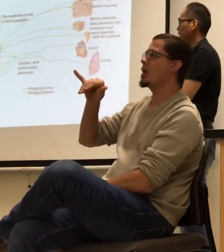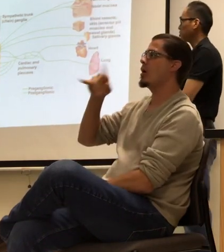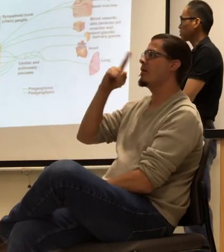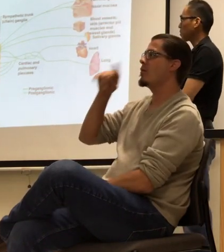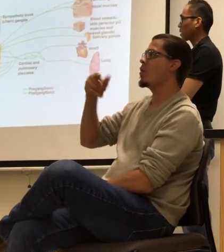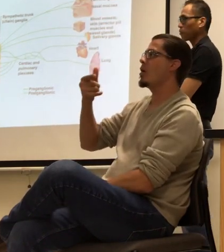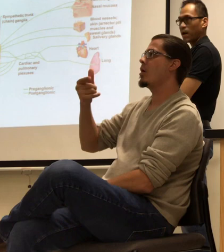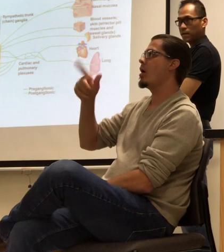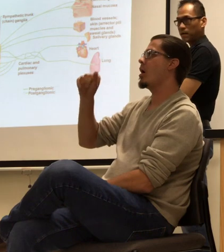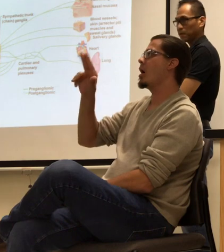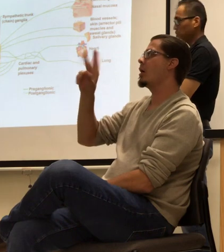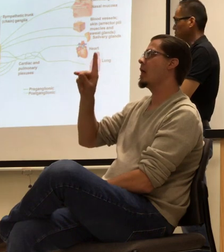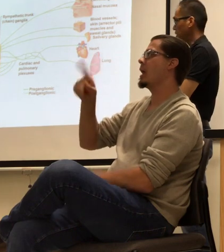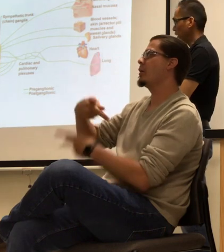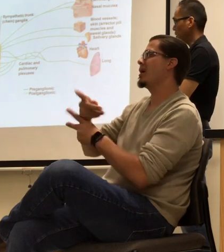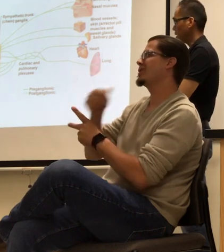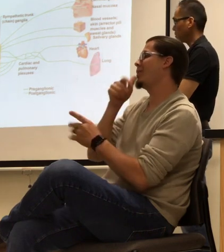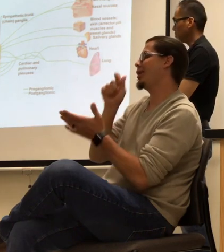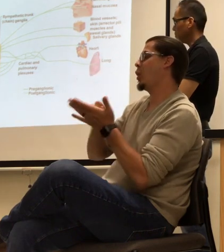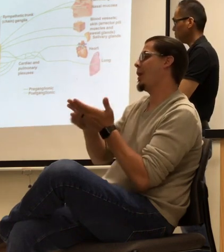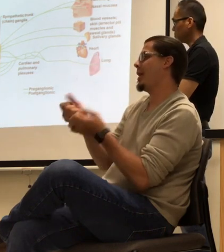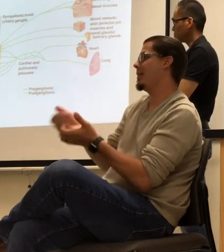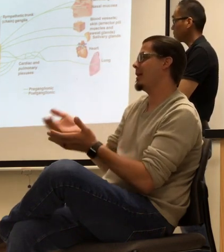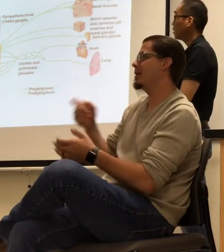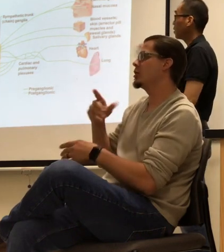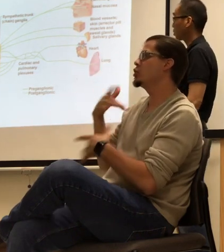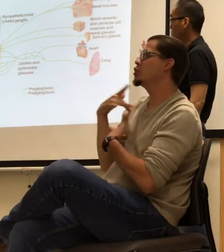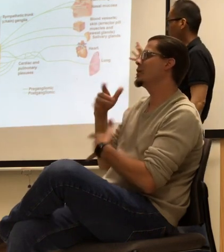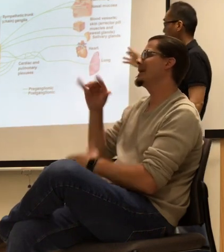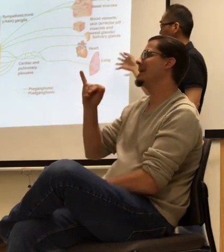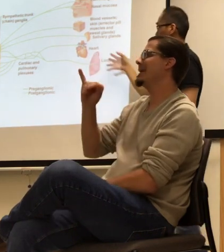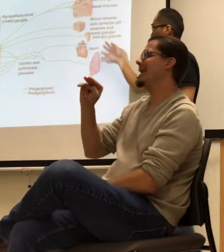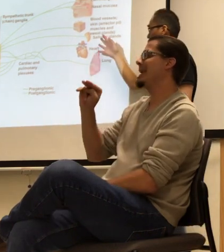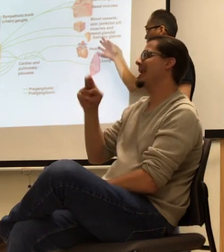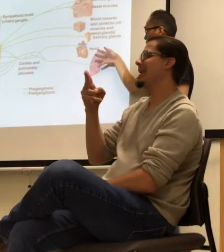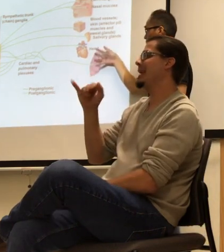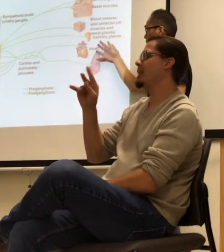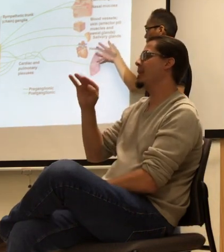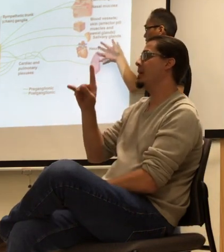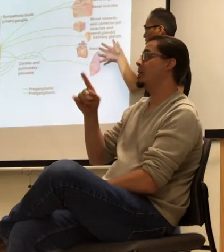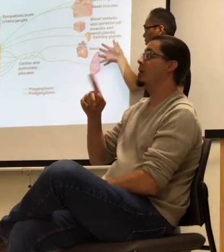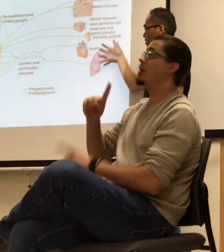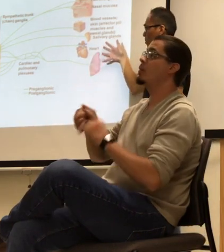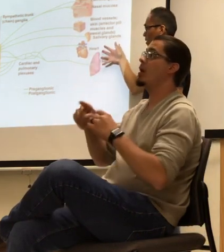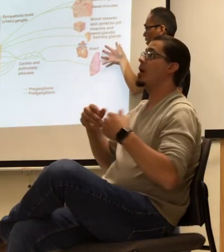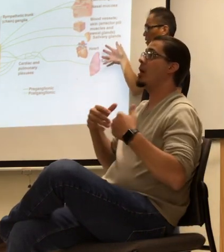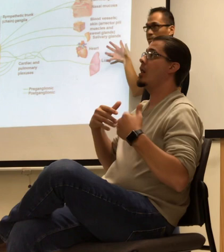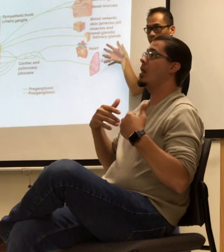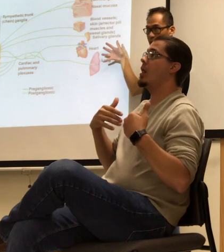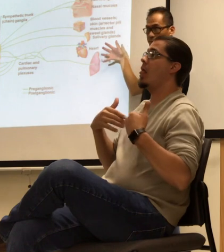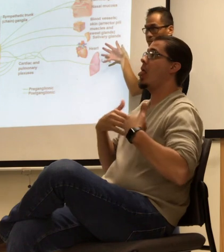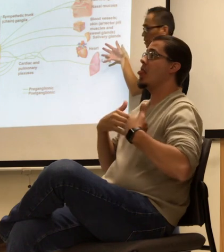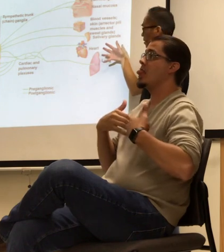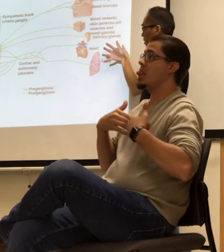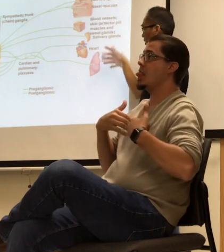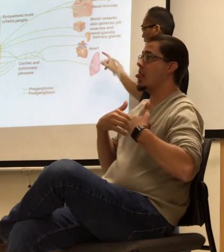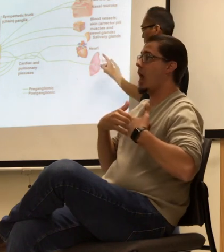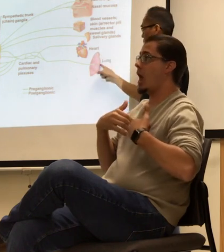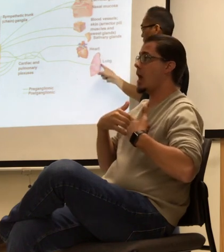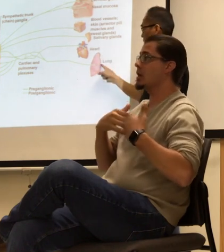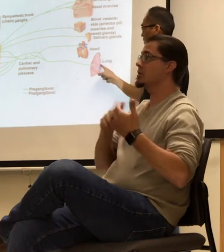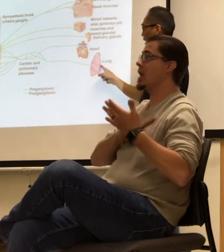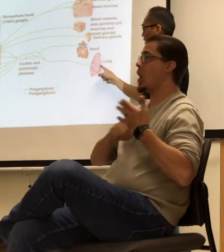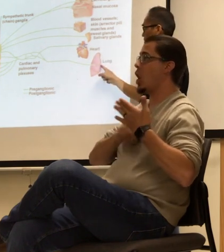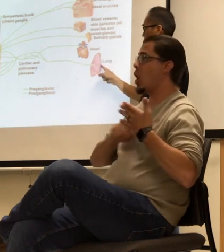gland production, so I'm not going to write anything. Usually inhibited. In terms of heart and lungs, this is what sympathetic does best.